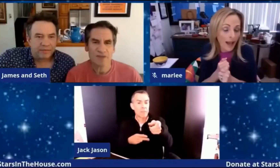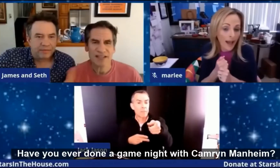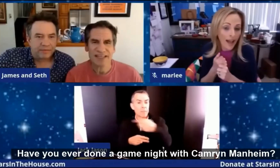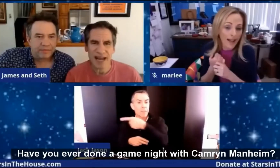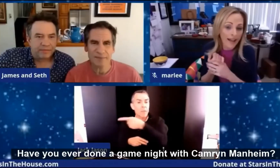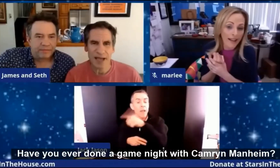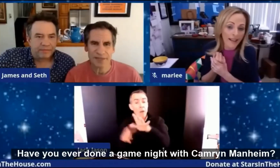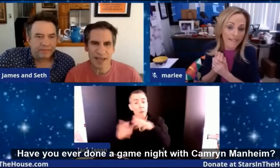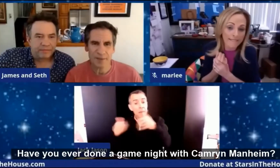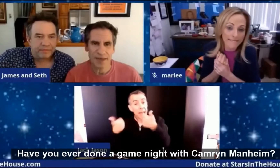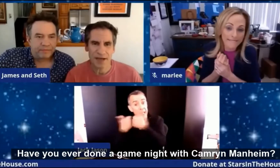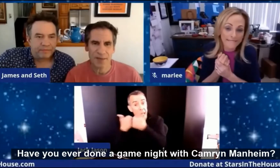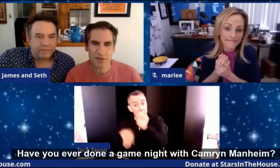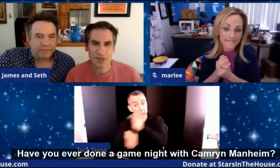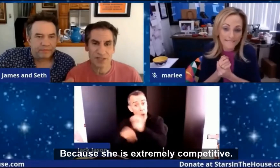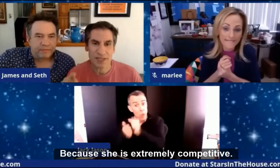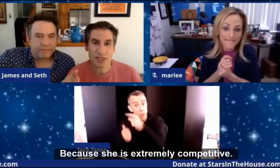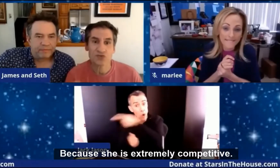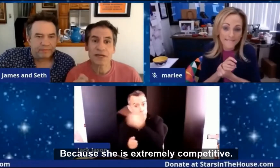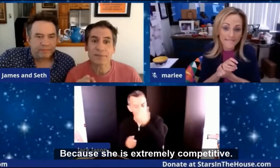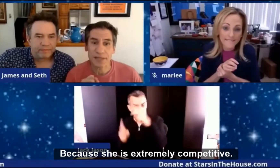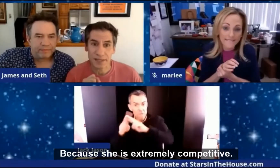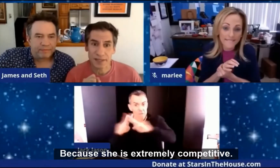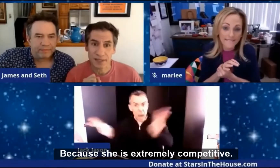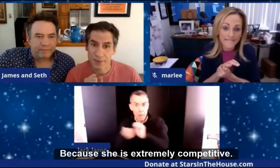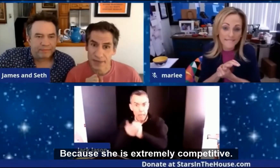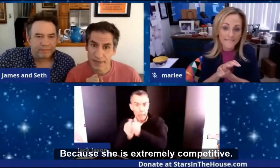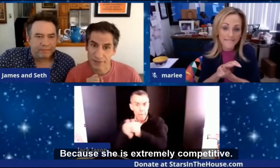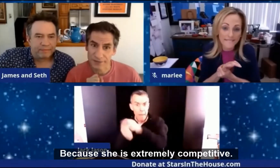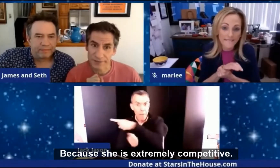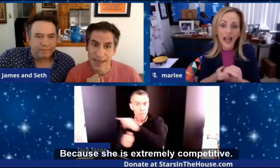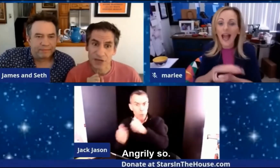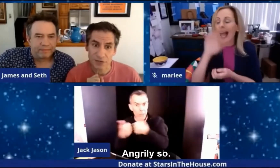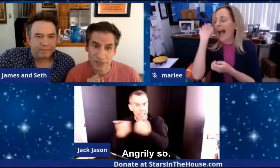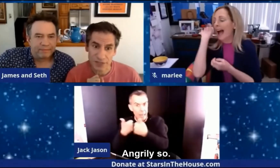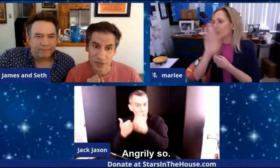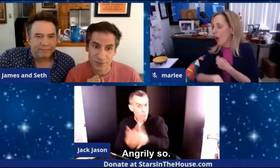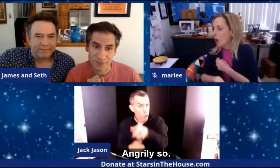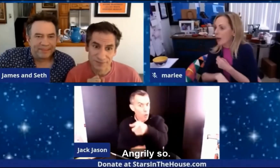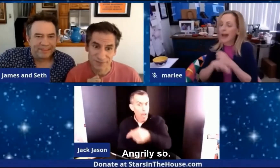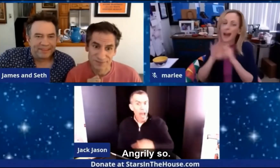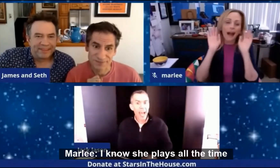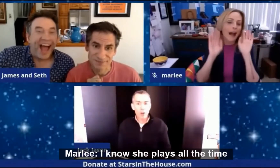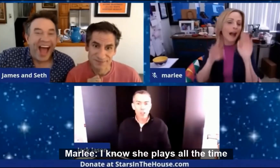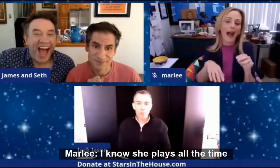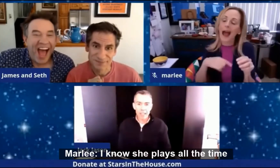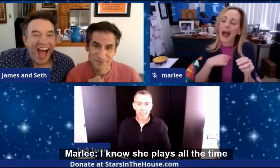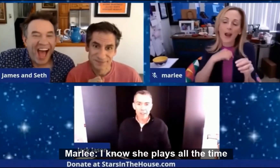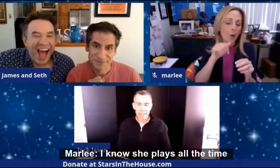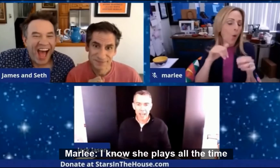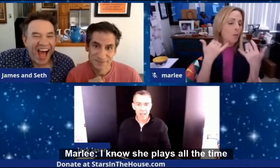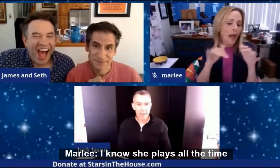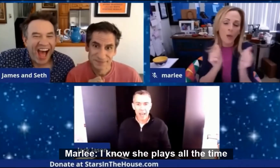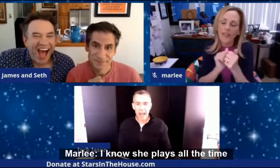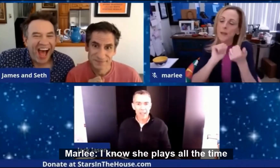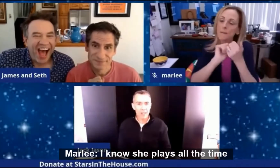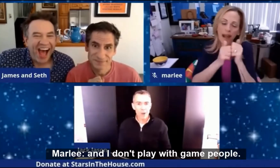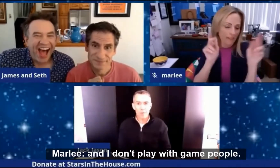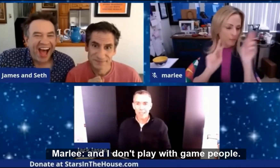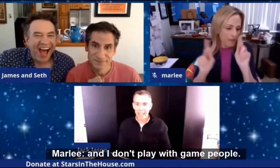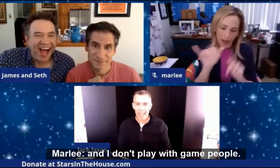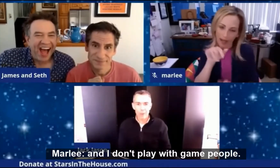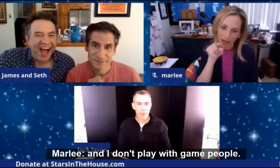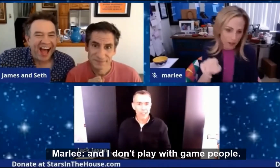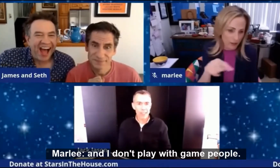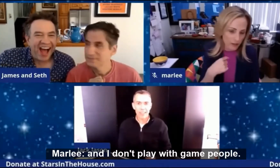Have you ever done a game night with Cameron Manheim? Because she's extremely competitive, angrily so. I know she plays all the time, and I don't